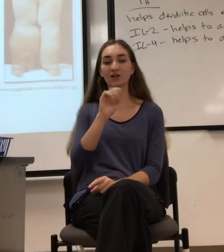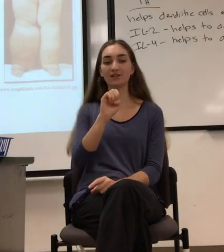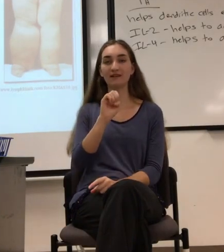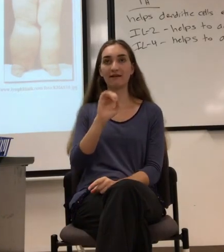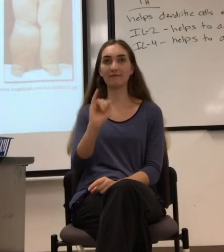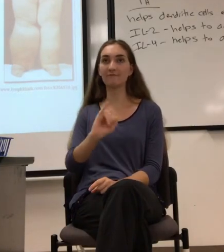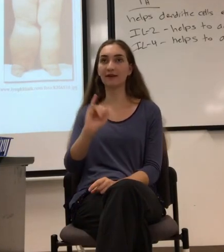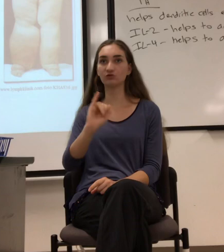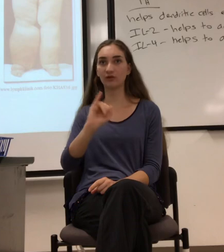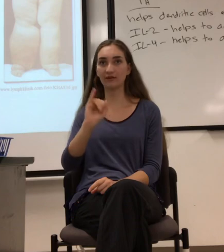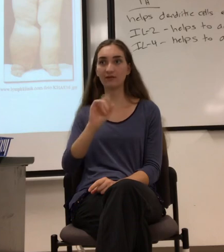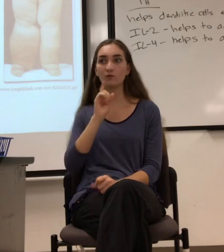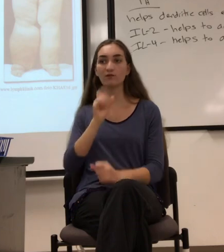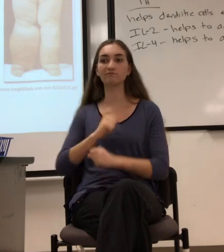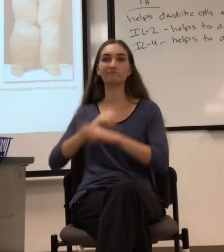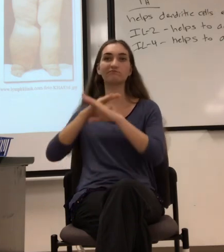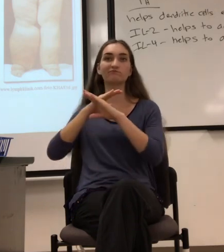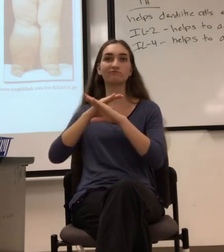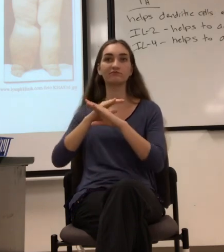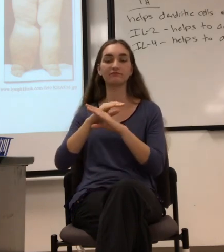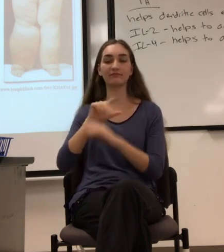vessels.